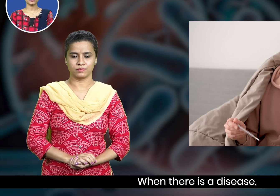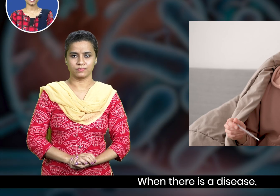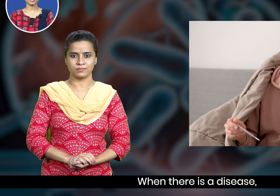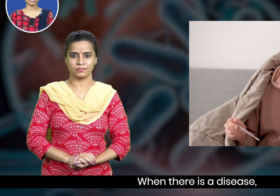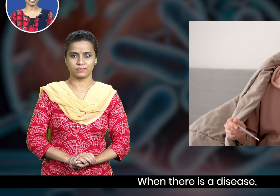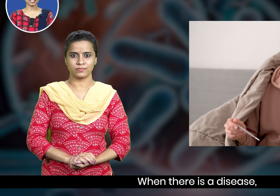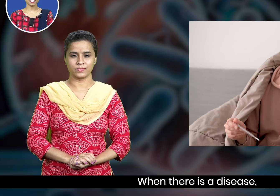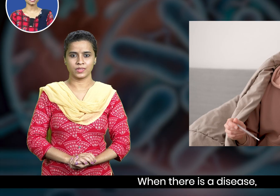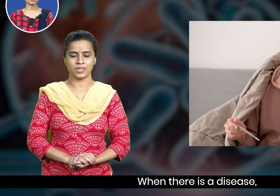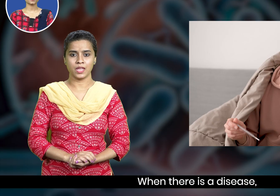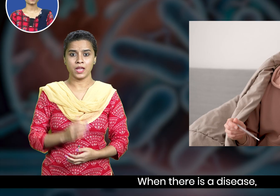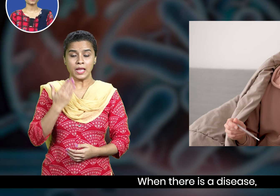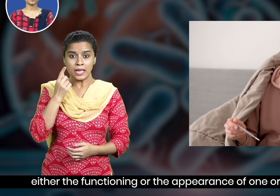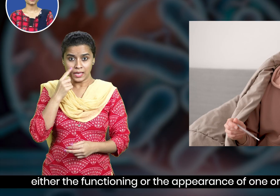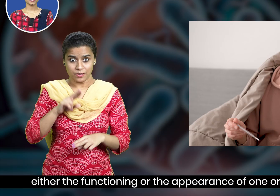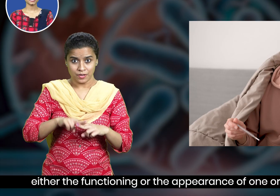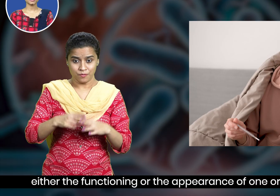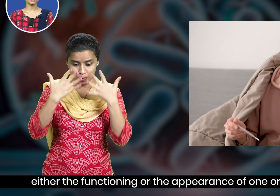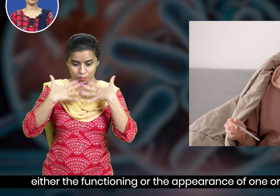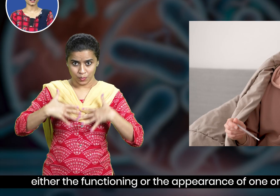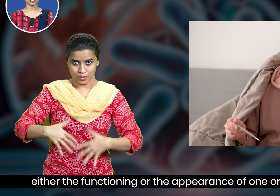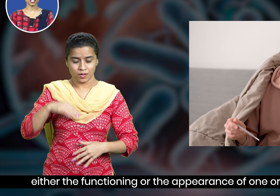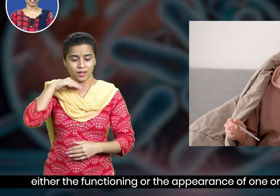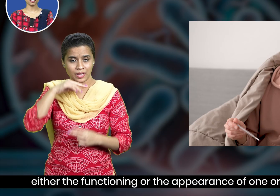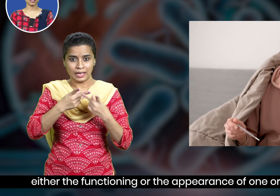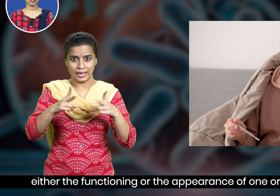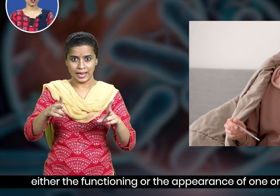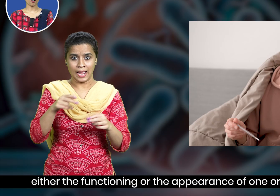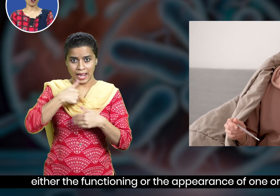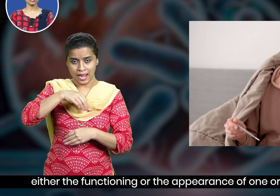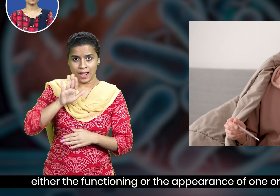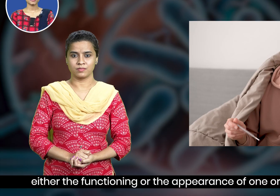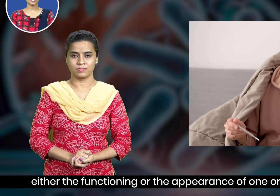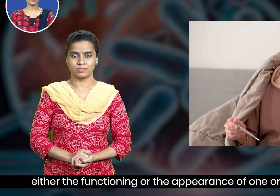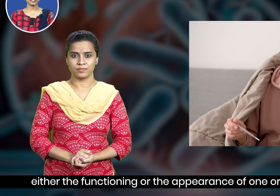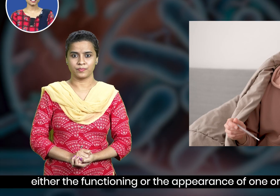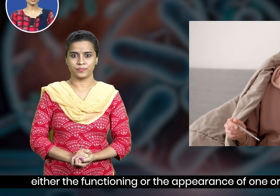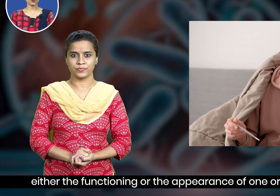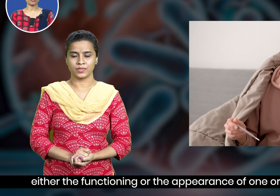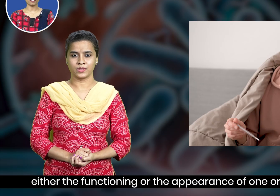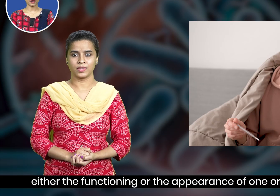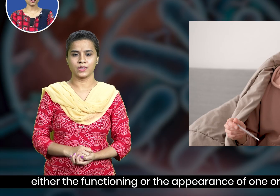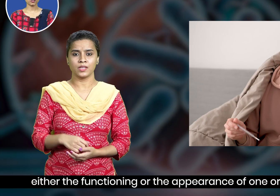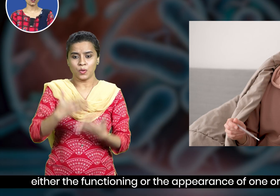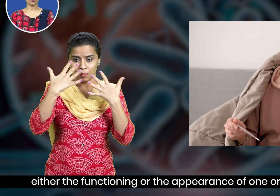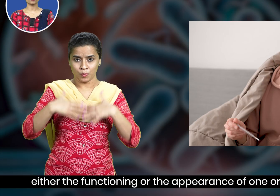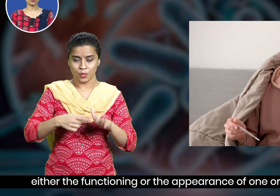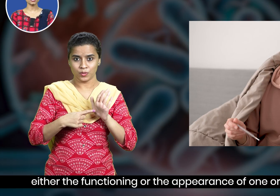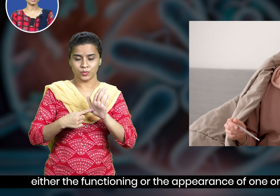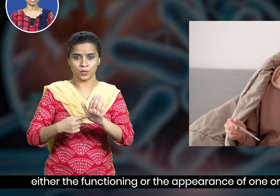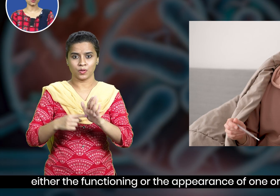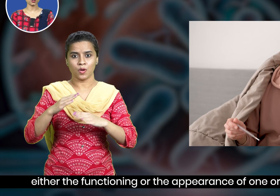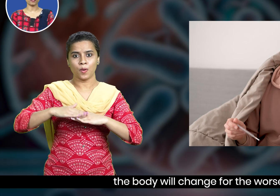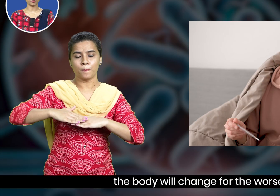When there is a disease, either the functioning or the appearance of one or